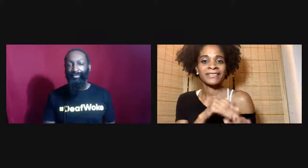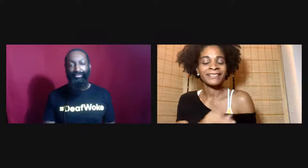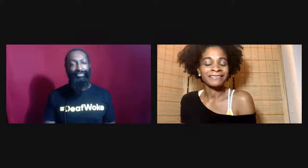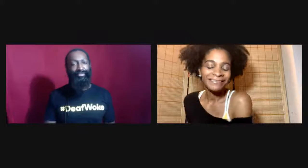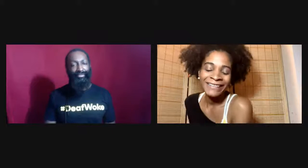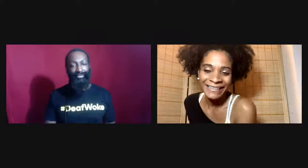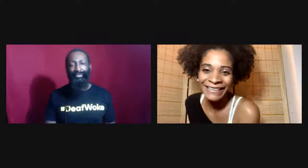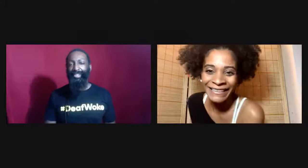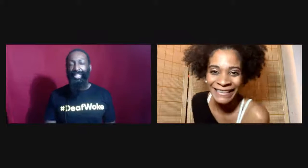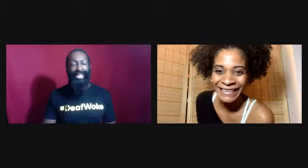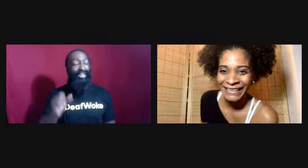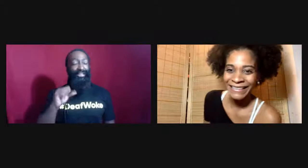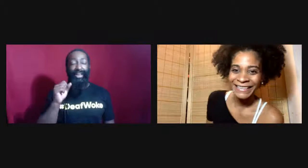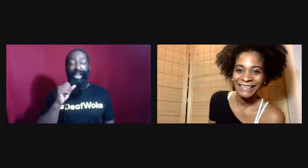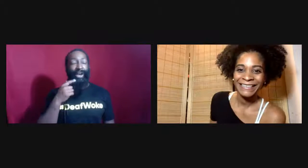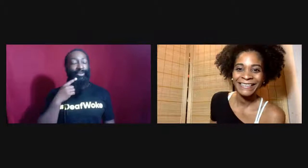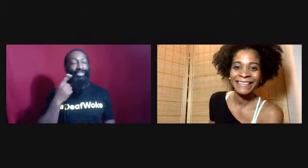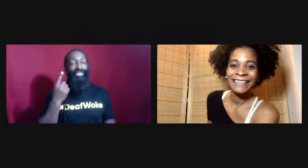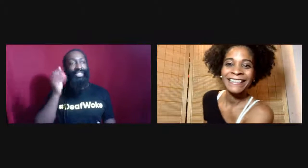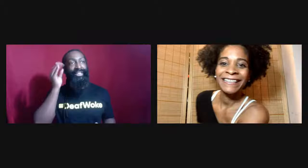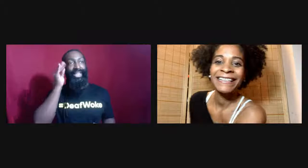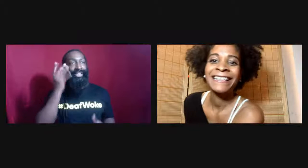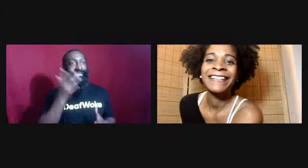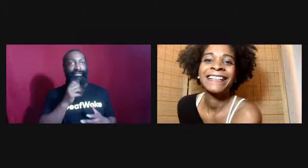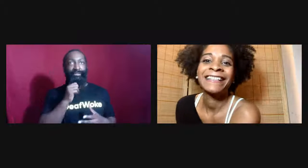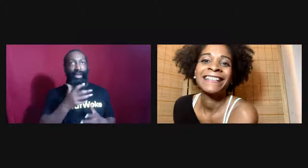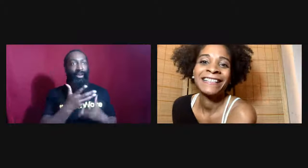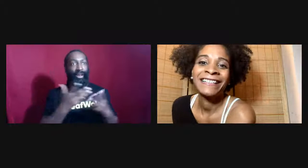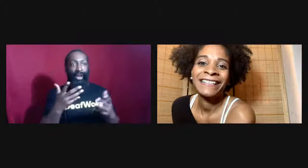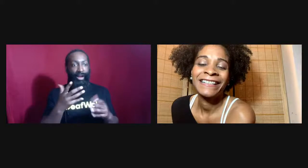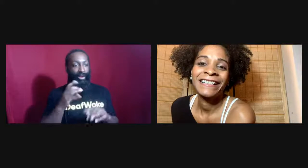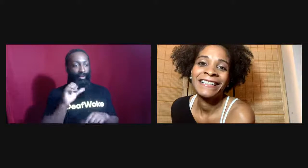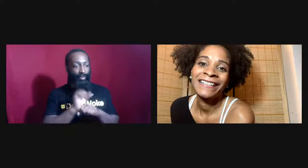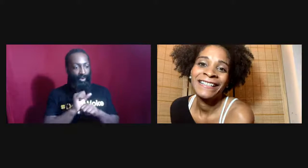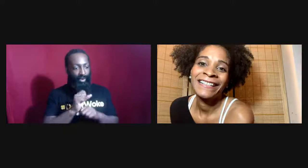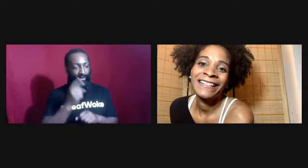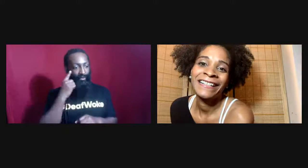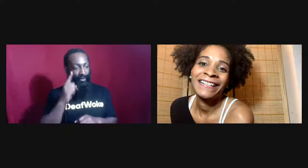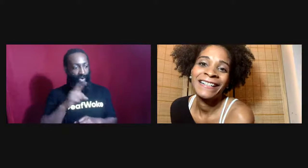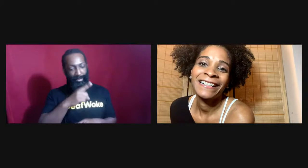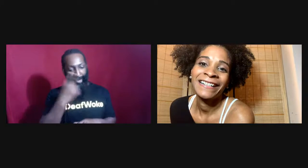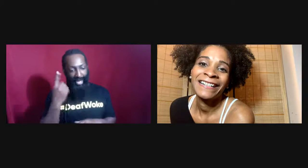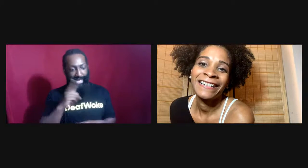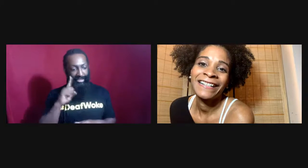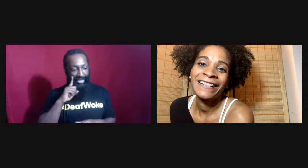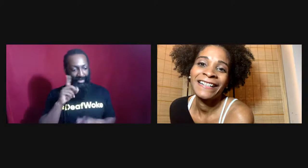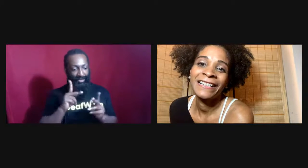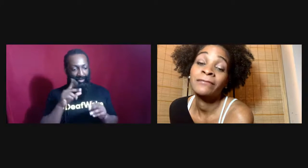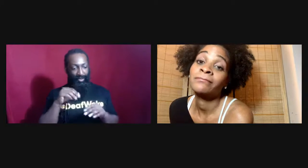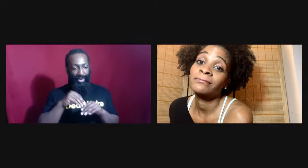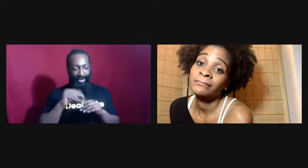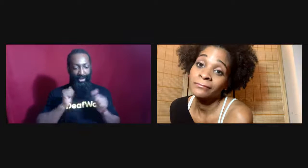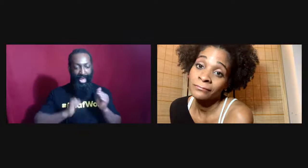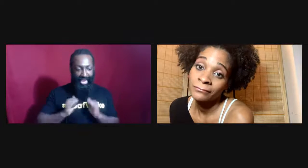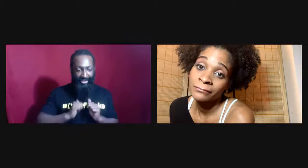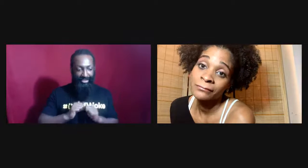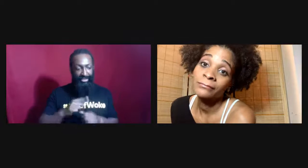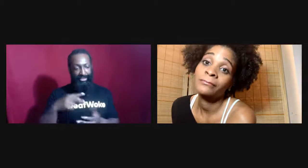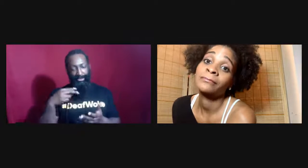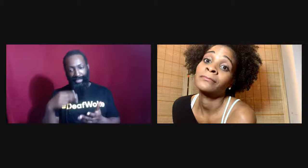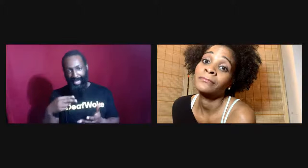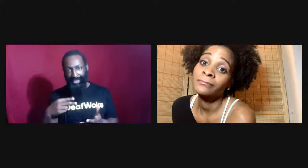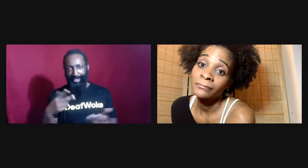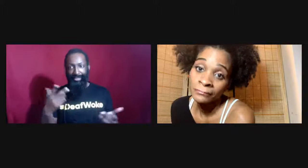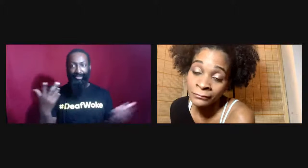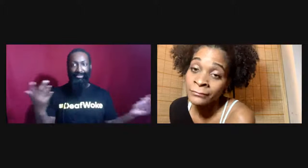I became, you know, significant more my hearing decreased significantly, so I was more